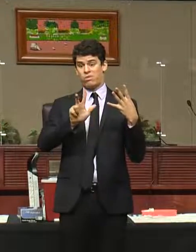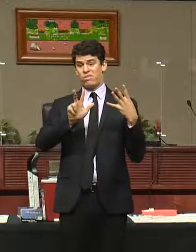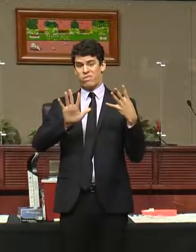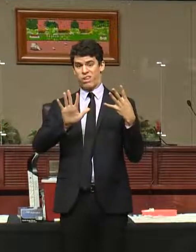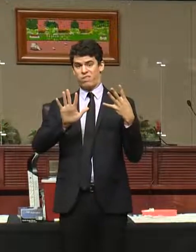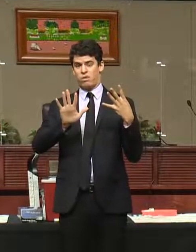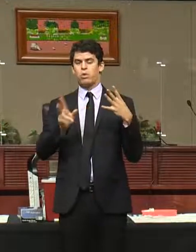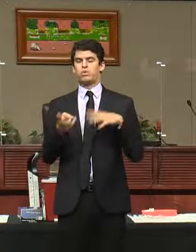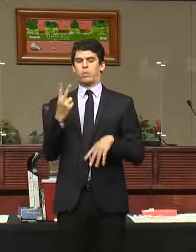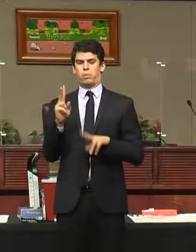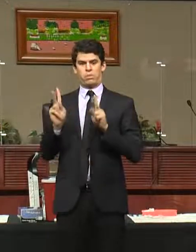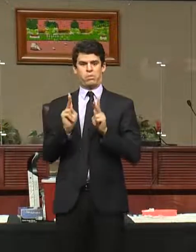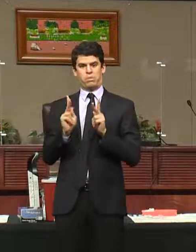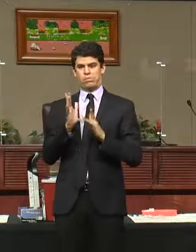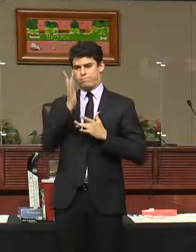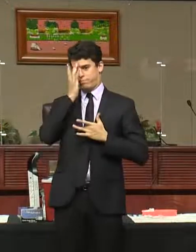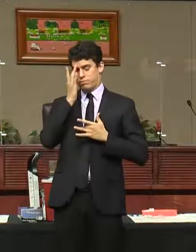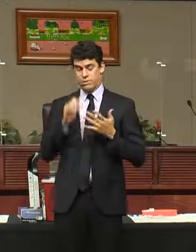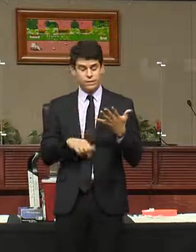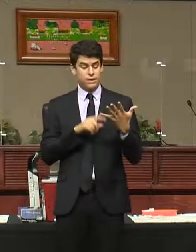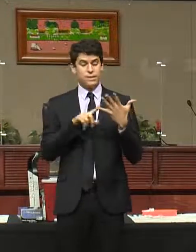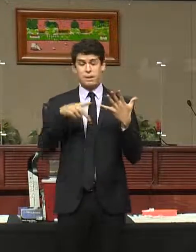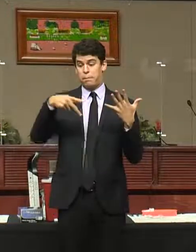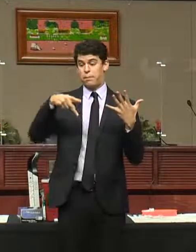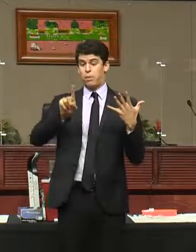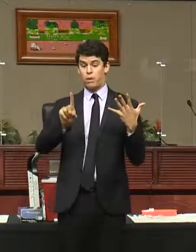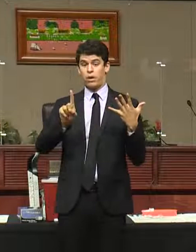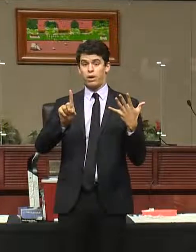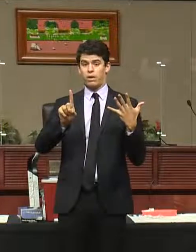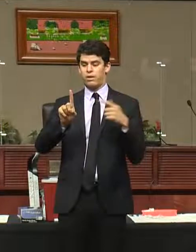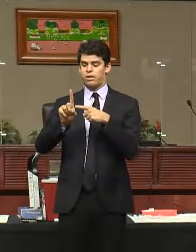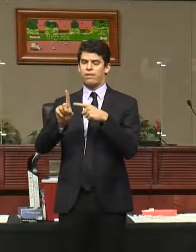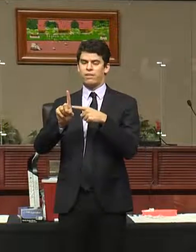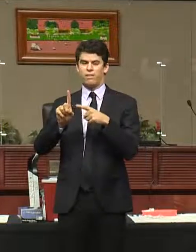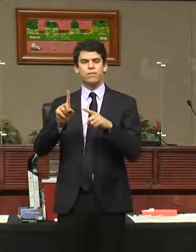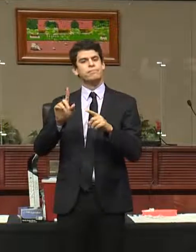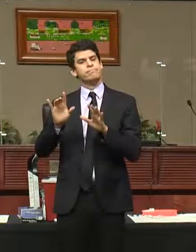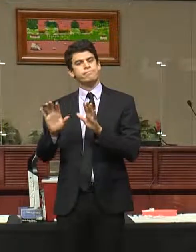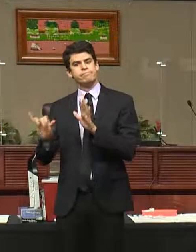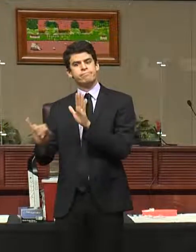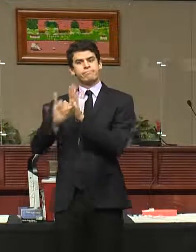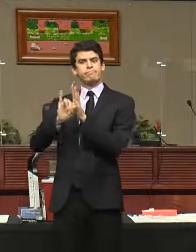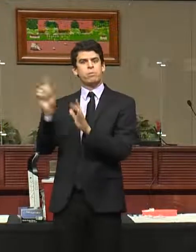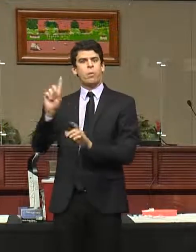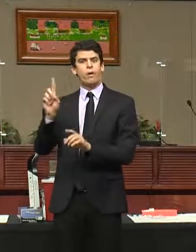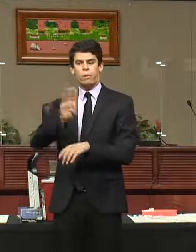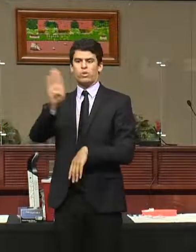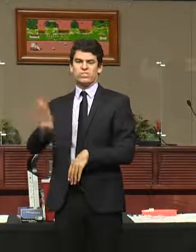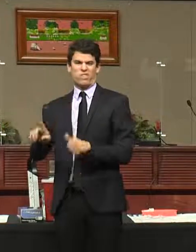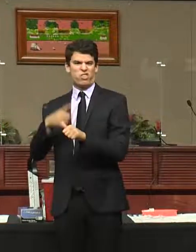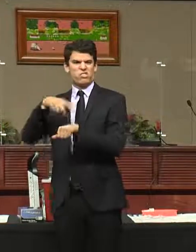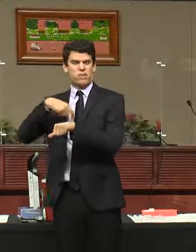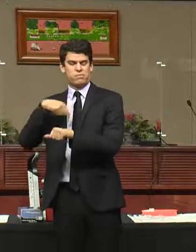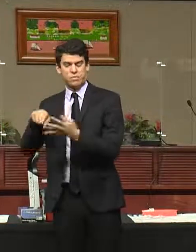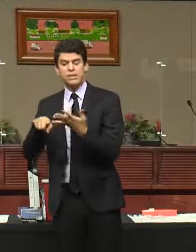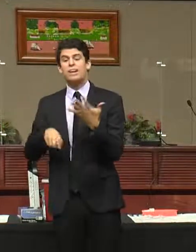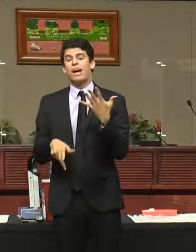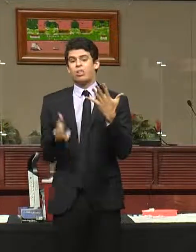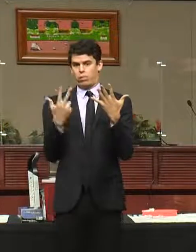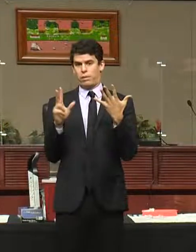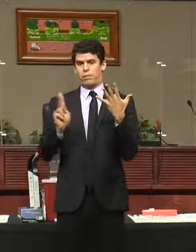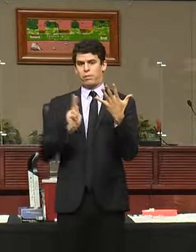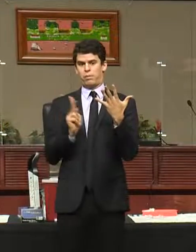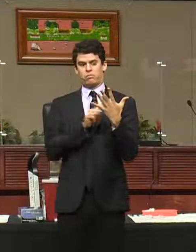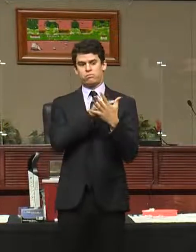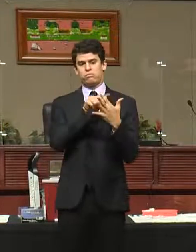2 cases, and the P1, which is also known as Brazil, has 3 cases. 1 of those is